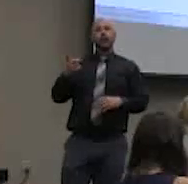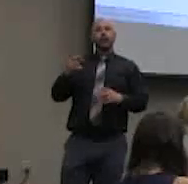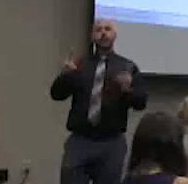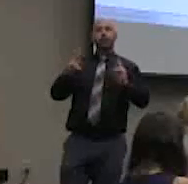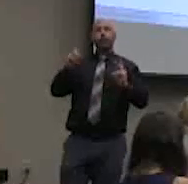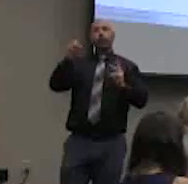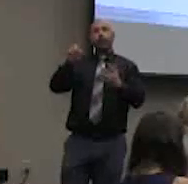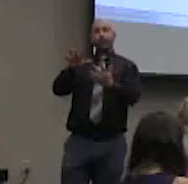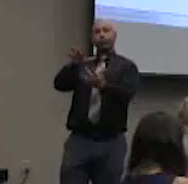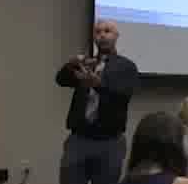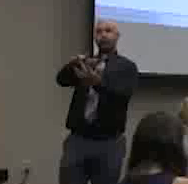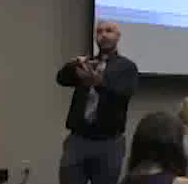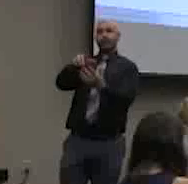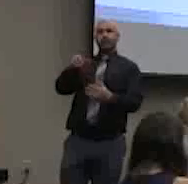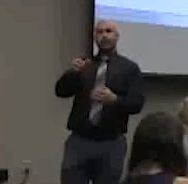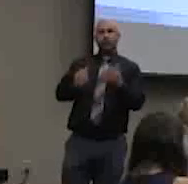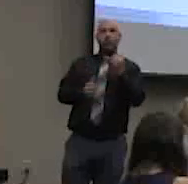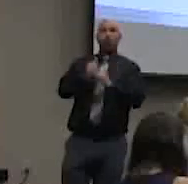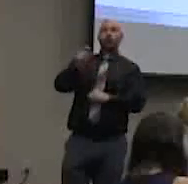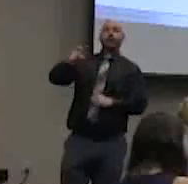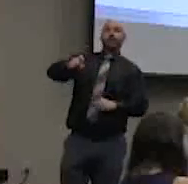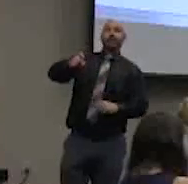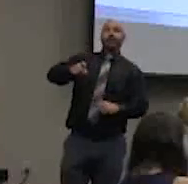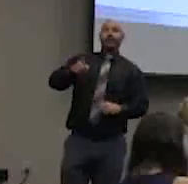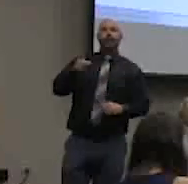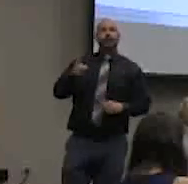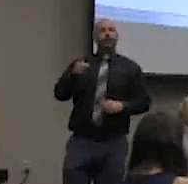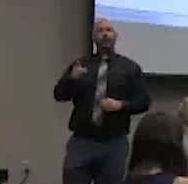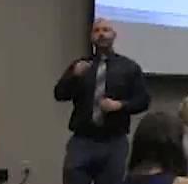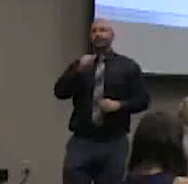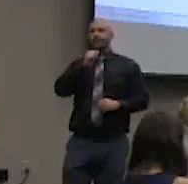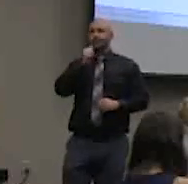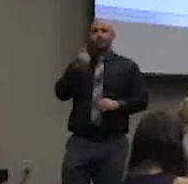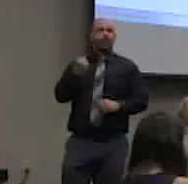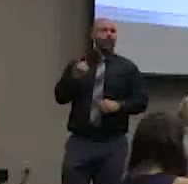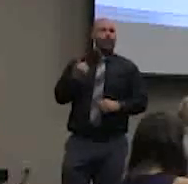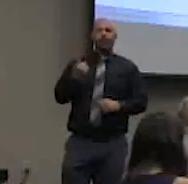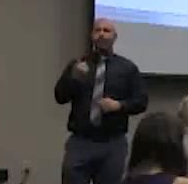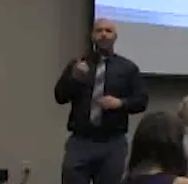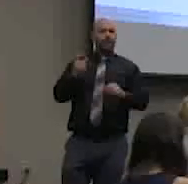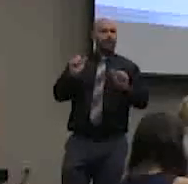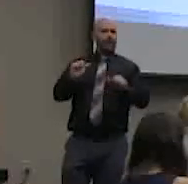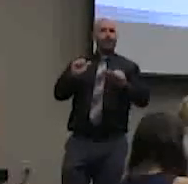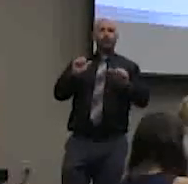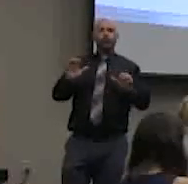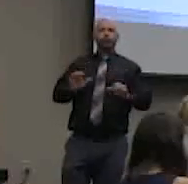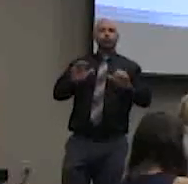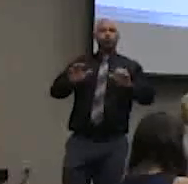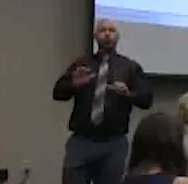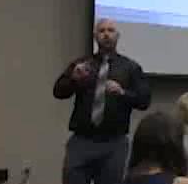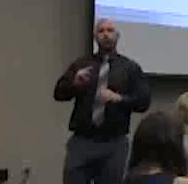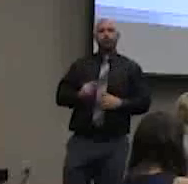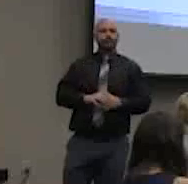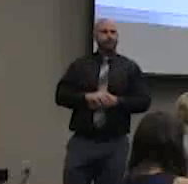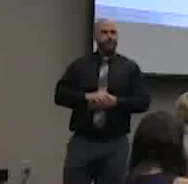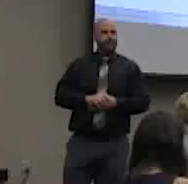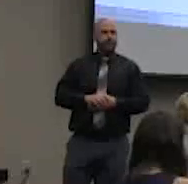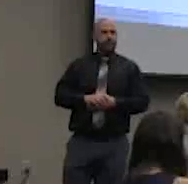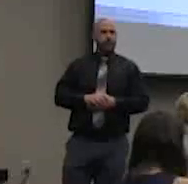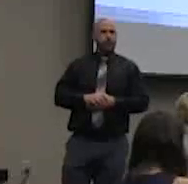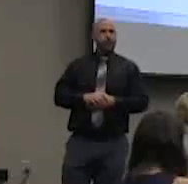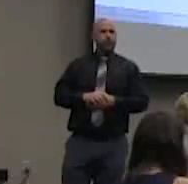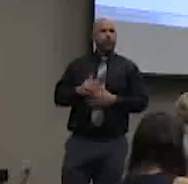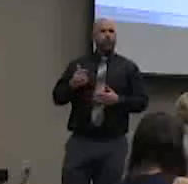are the most in need, they're just not able to actually do that. You know, we serve probably